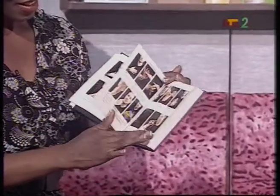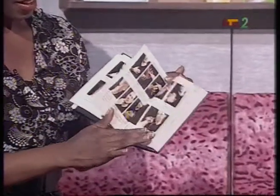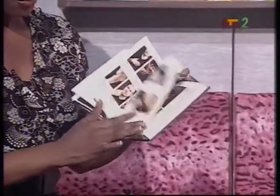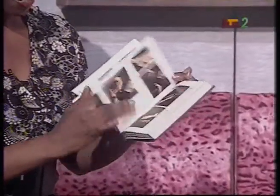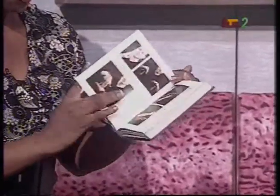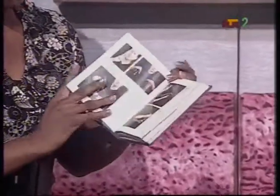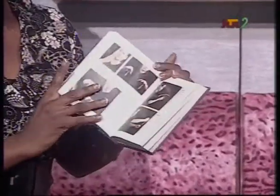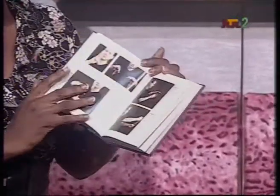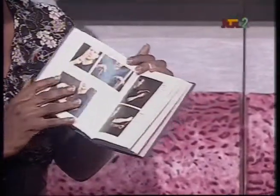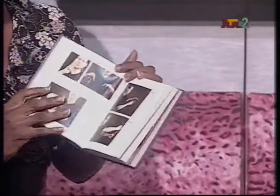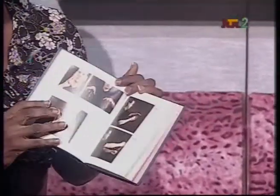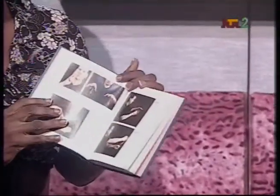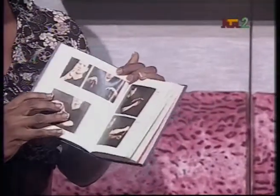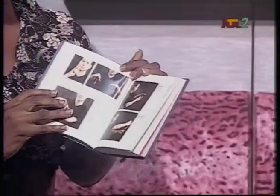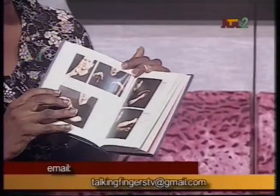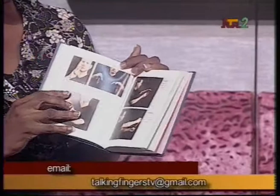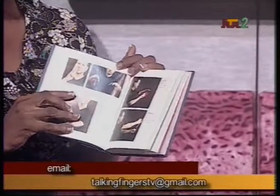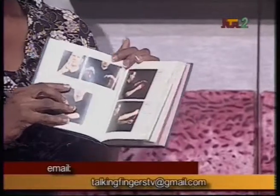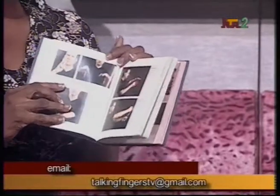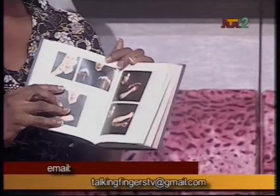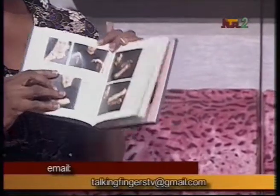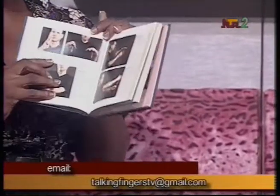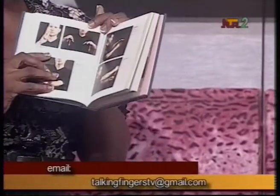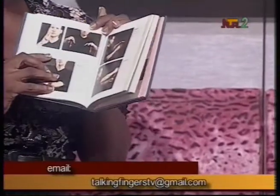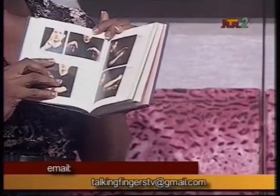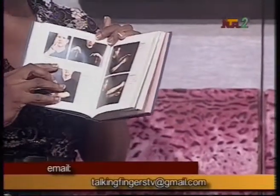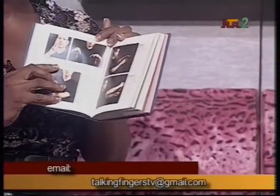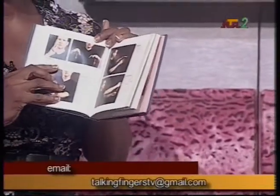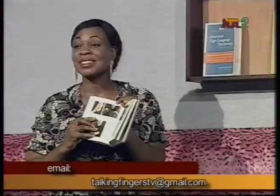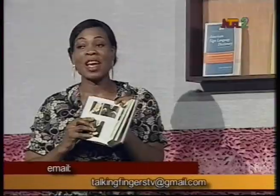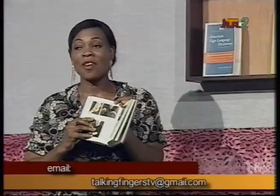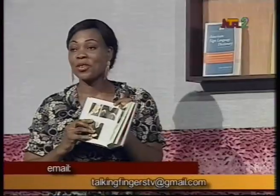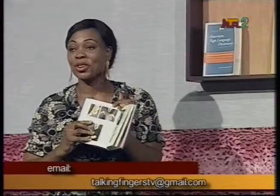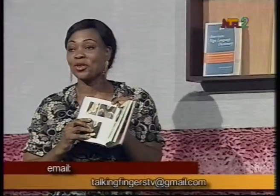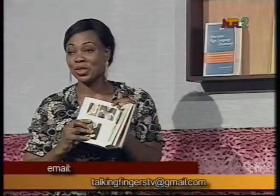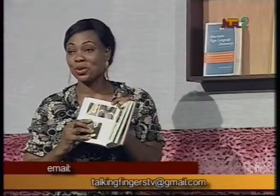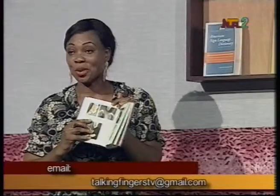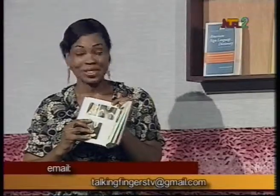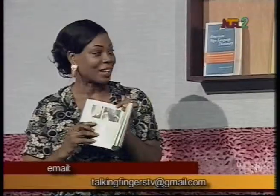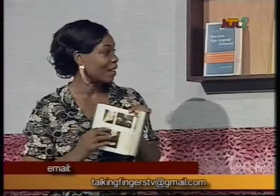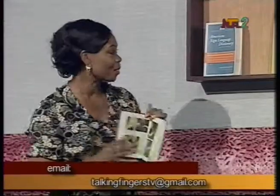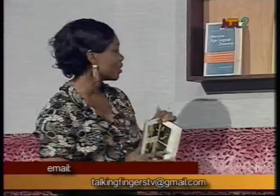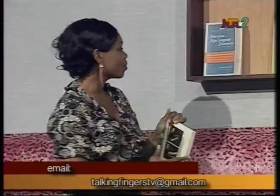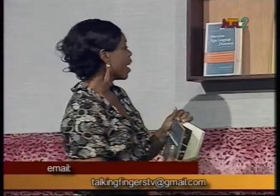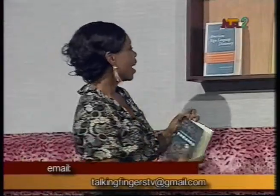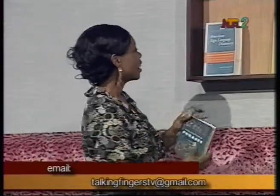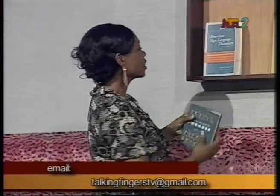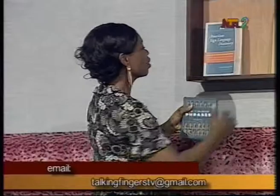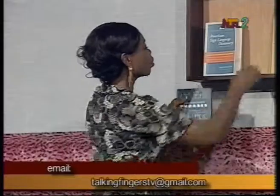If you're opportune to win this book, then you will have learned everything you need to know about sign language. And that's not all.